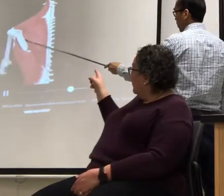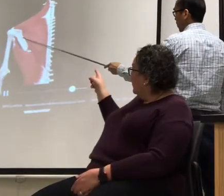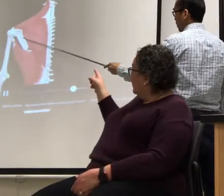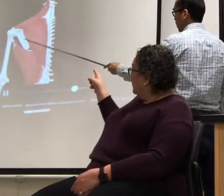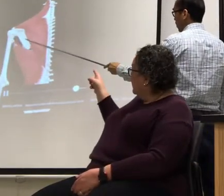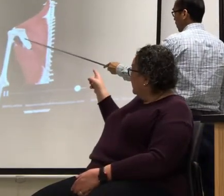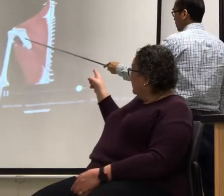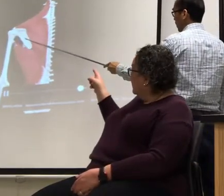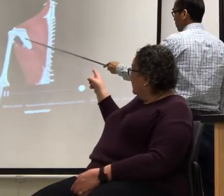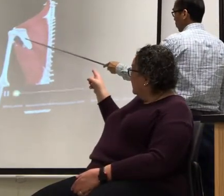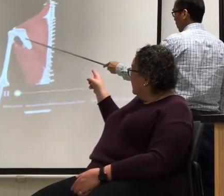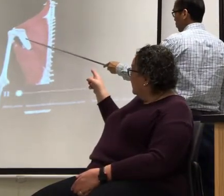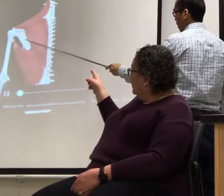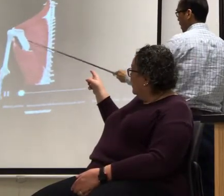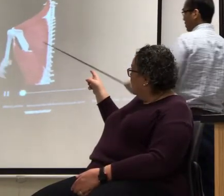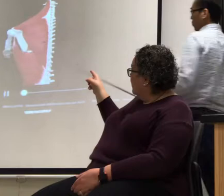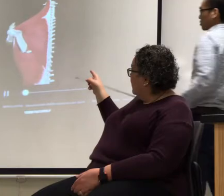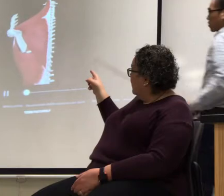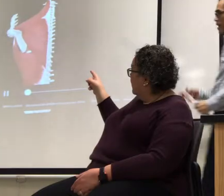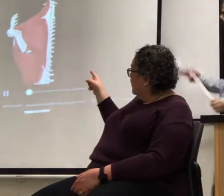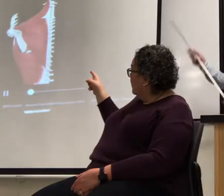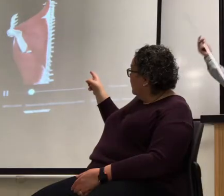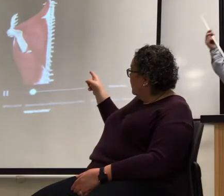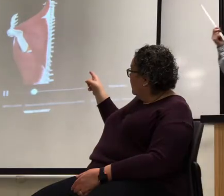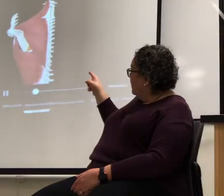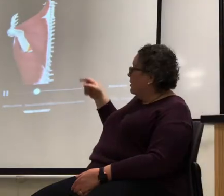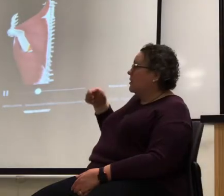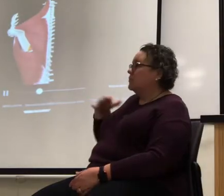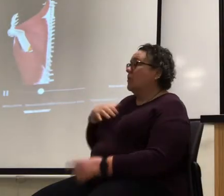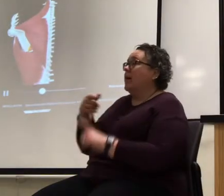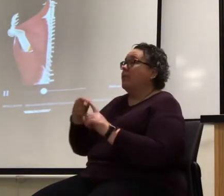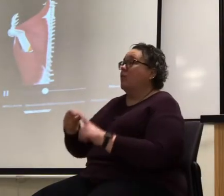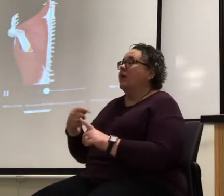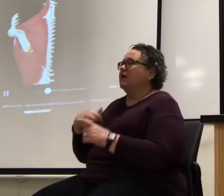the point is, I want you to know that this muscle, when it retracts the scapula.